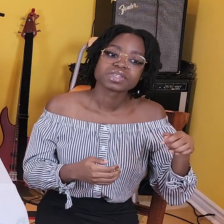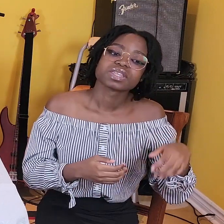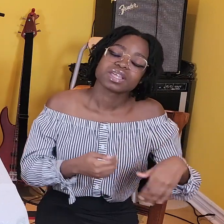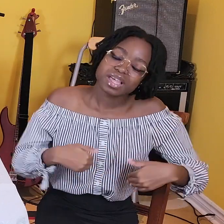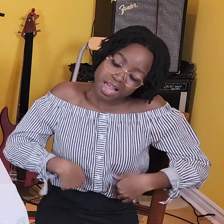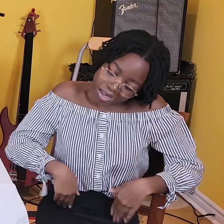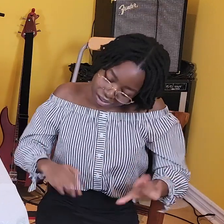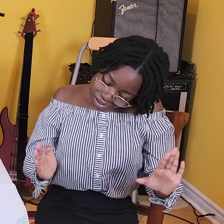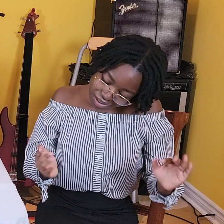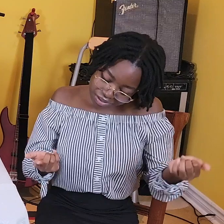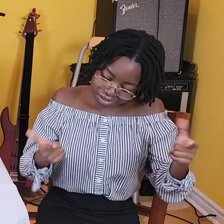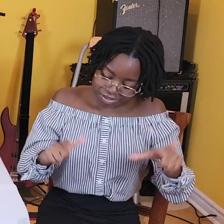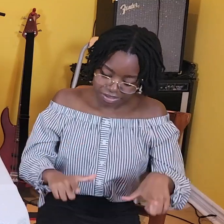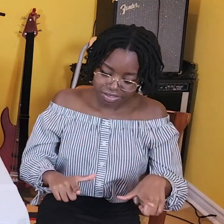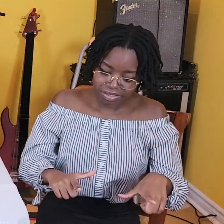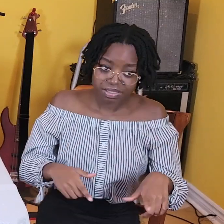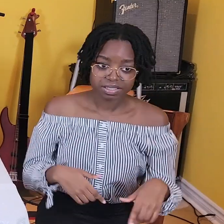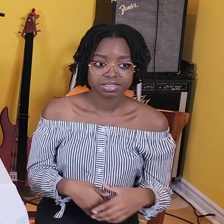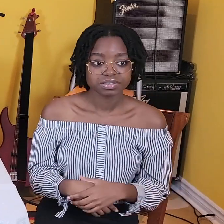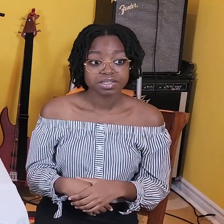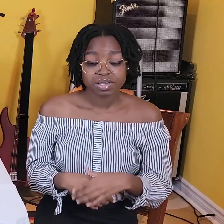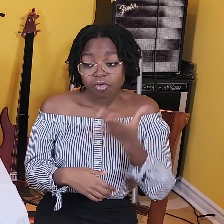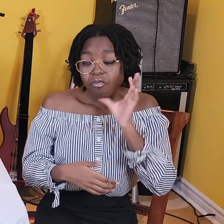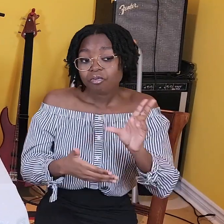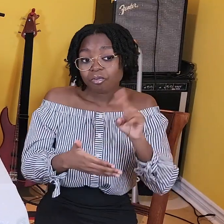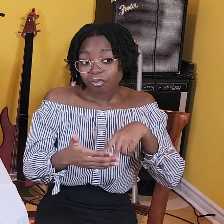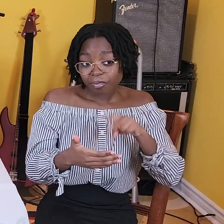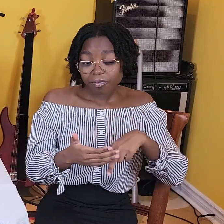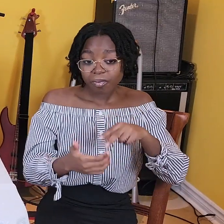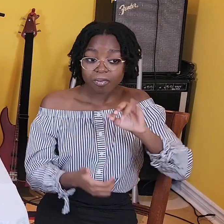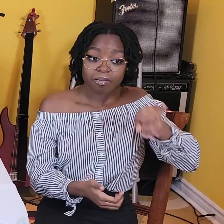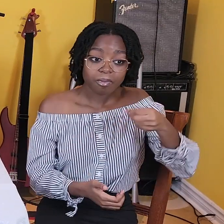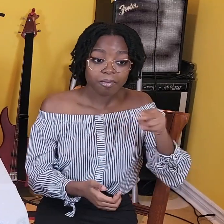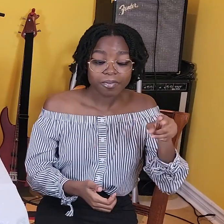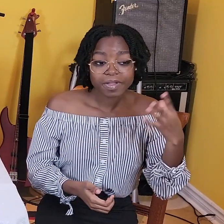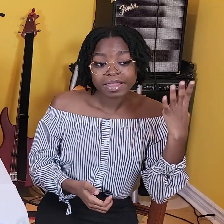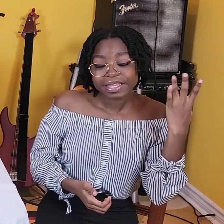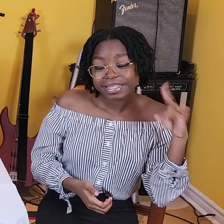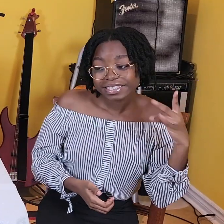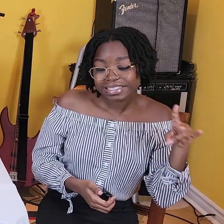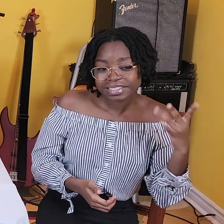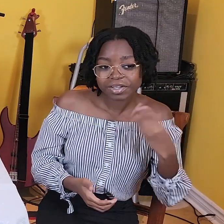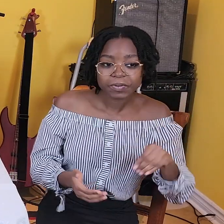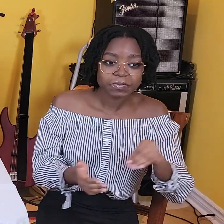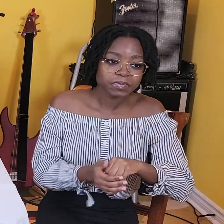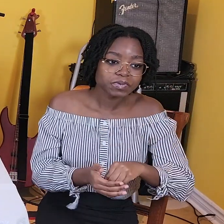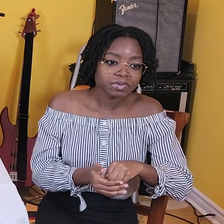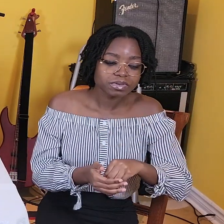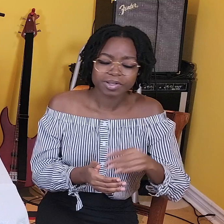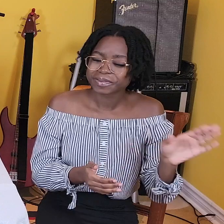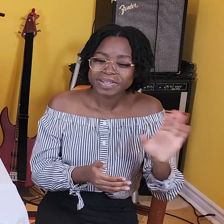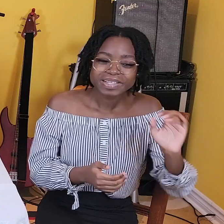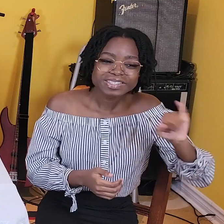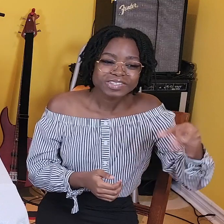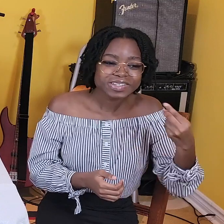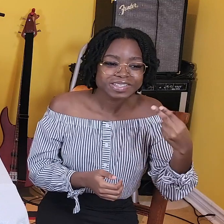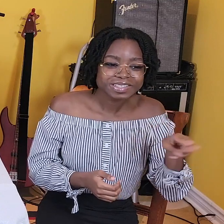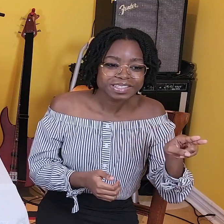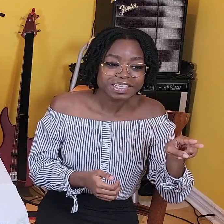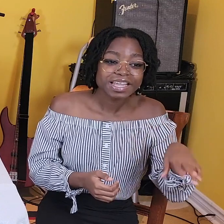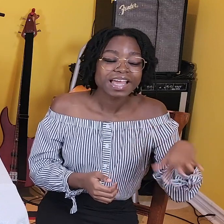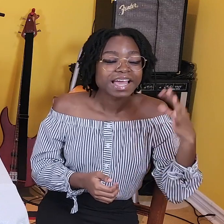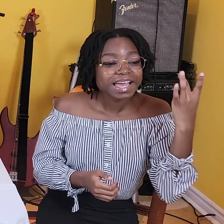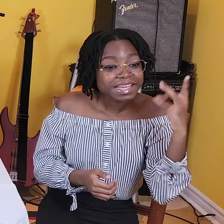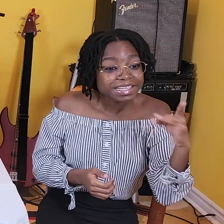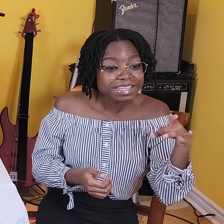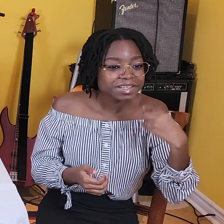going to read that again. And with that, we turn it to John 18, verses 39. And we'll read it to